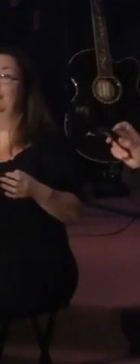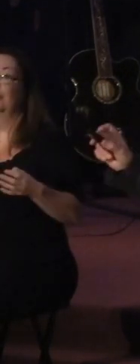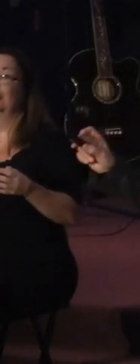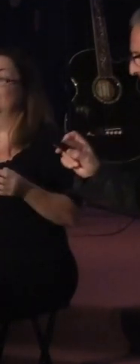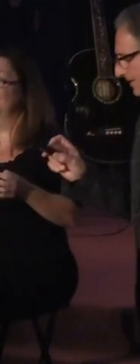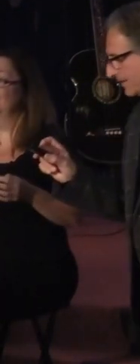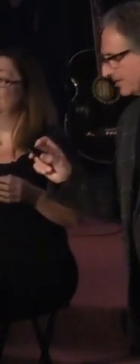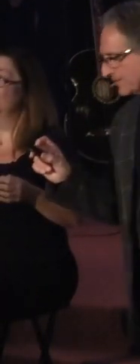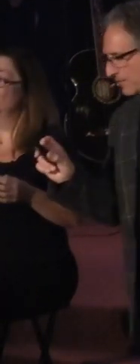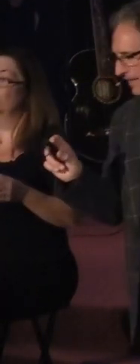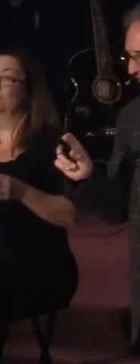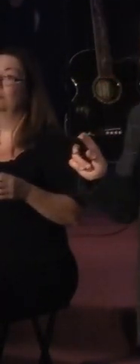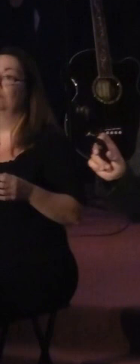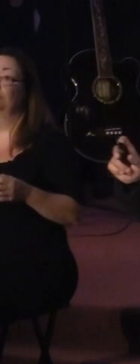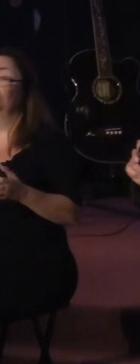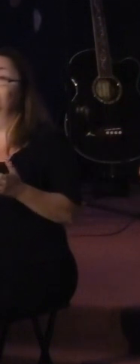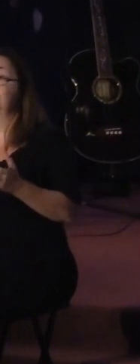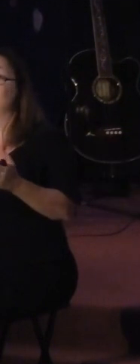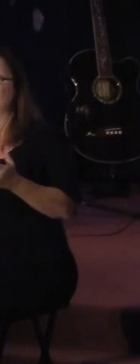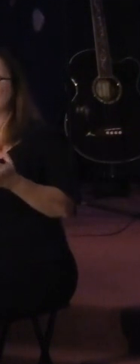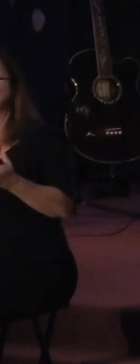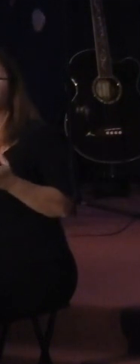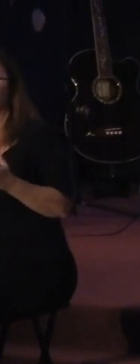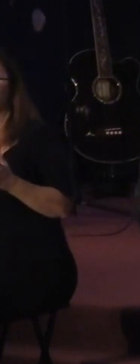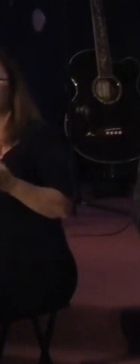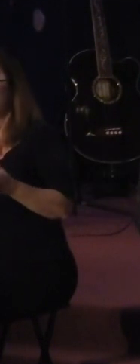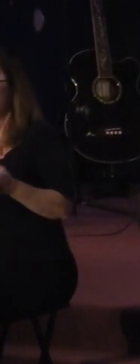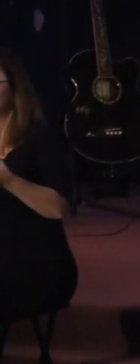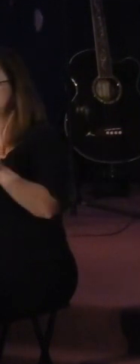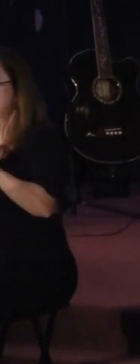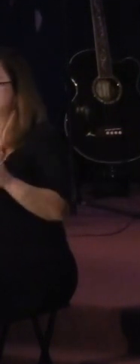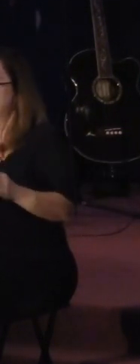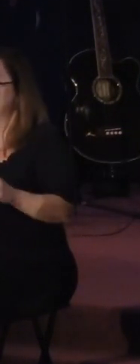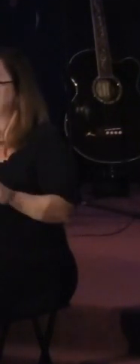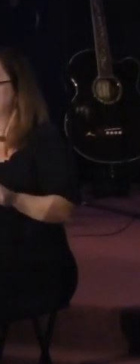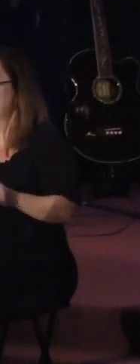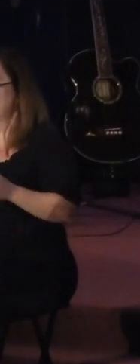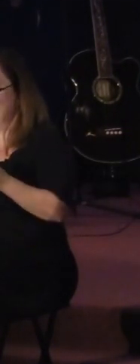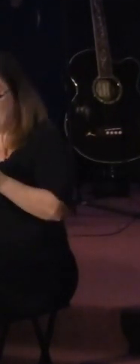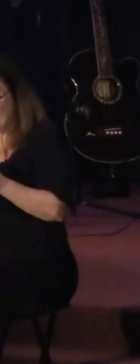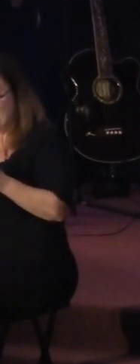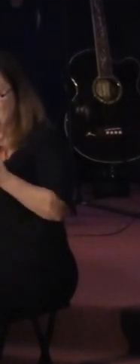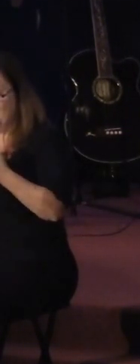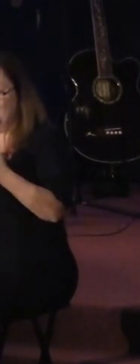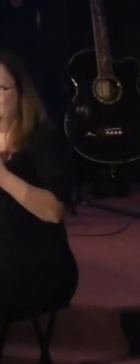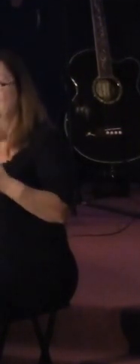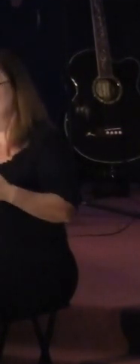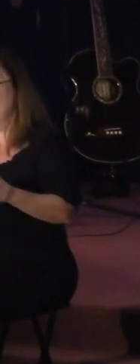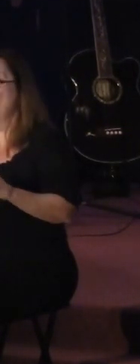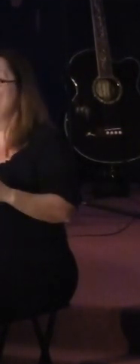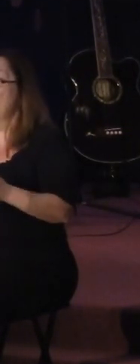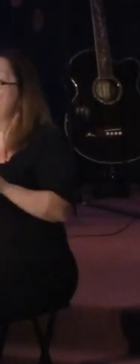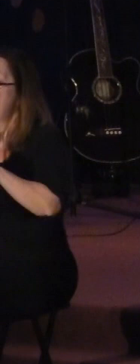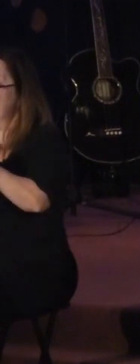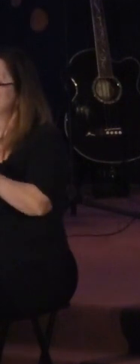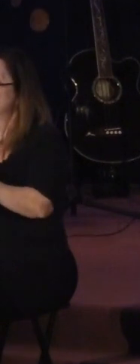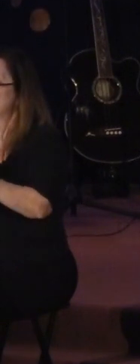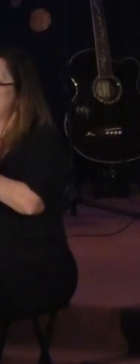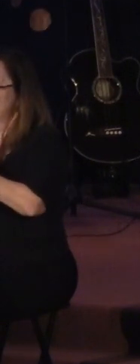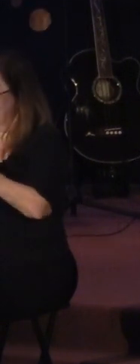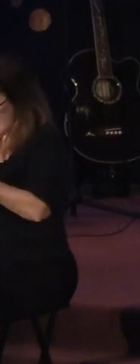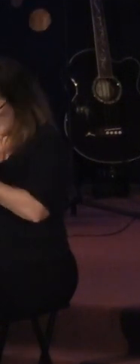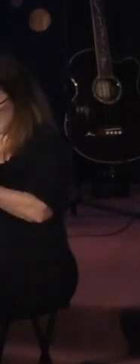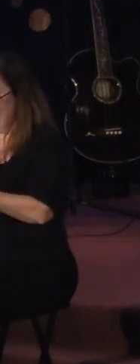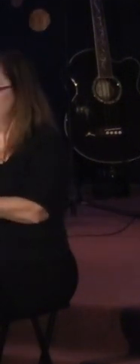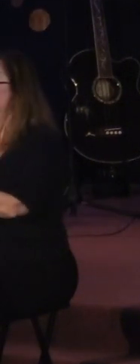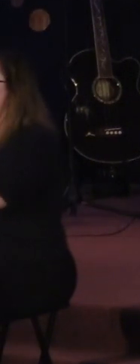but I've changed my style a little bit. Number one, God will answer your prayers. Amen? Amen.